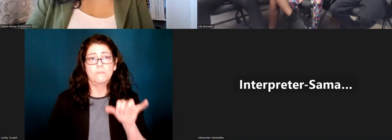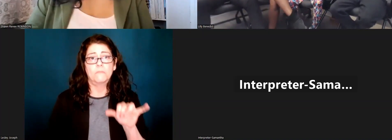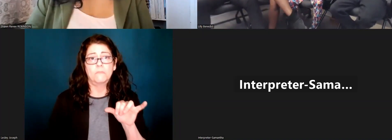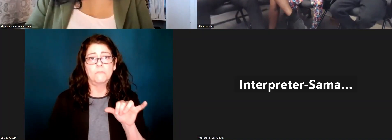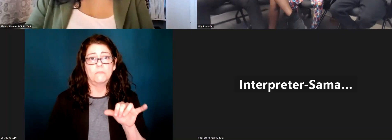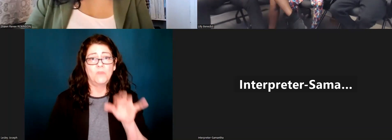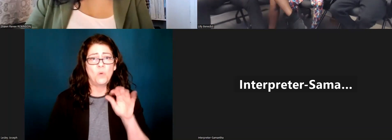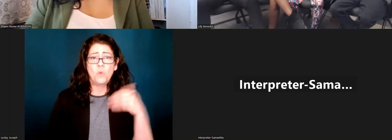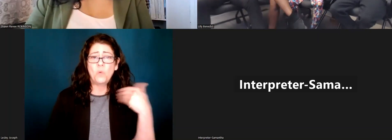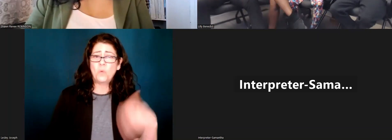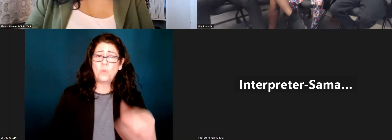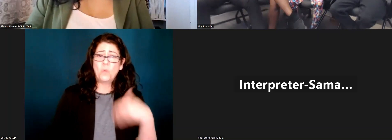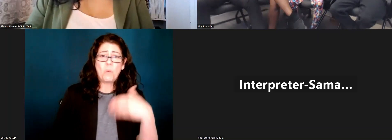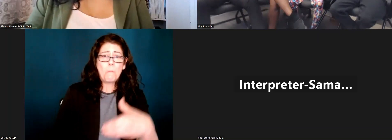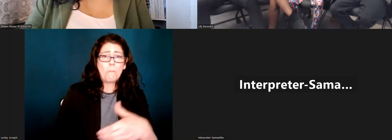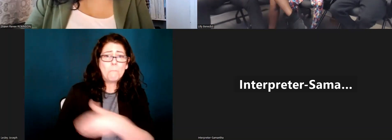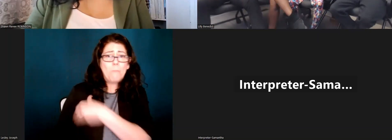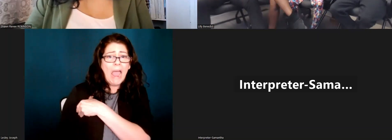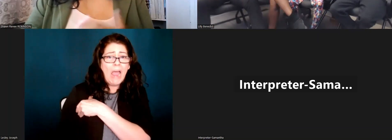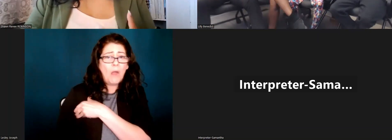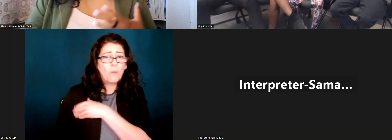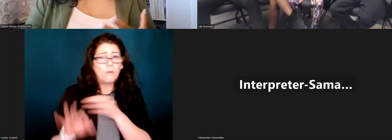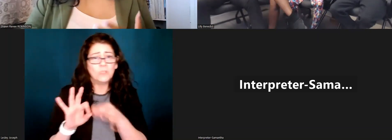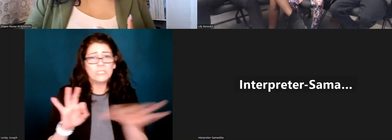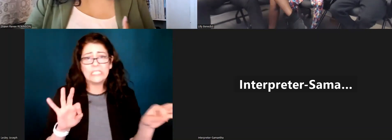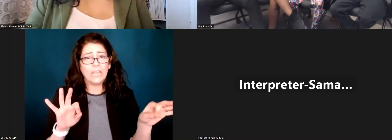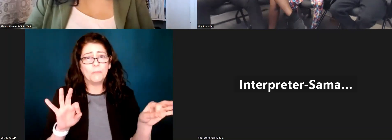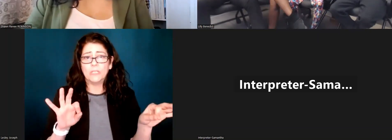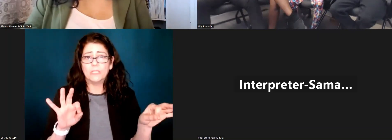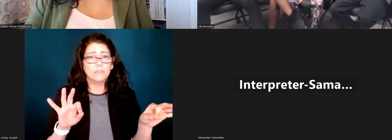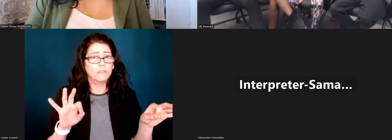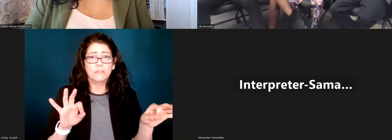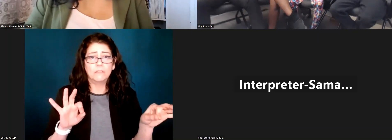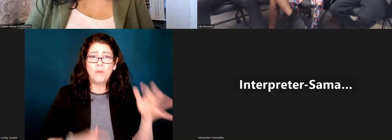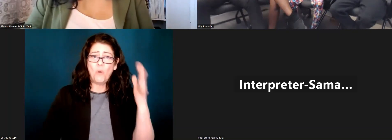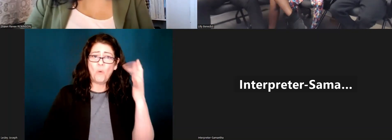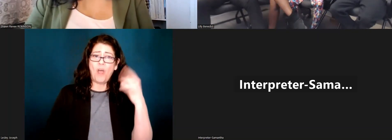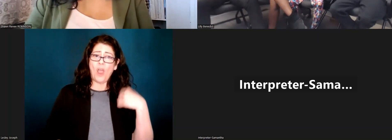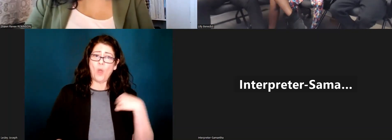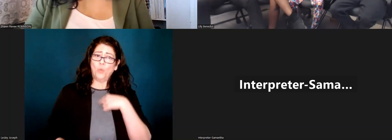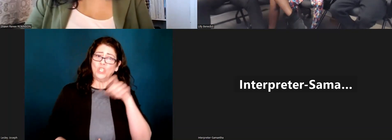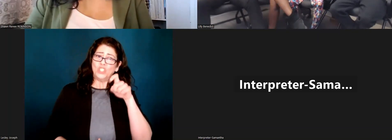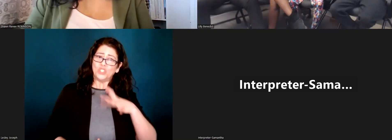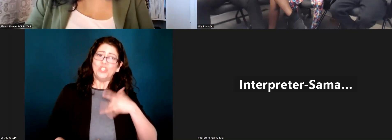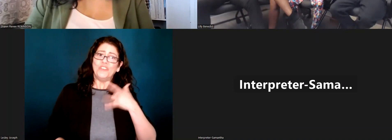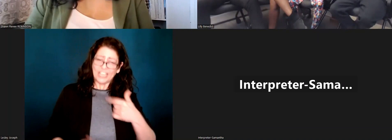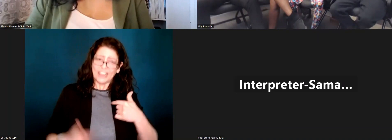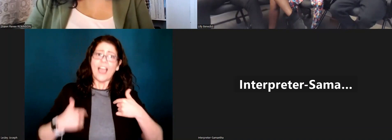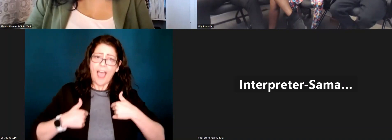That's powerful, because we should all feel like we're enough.